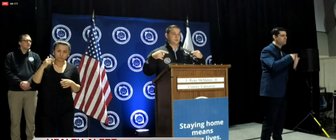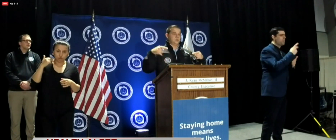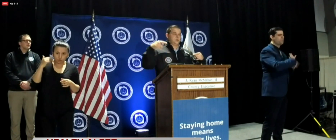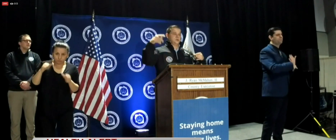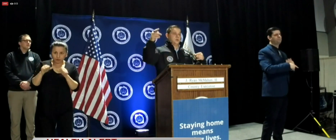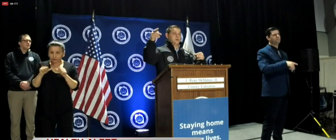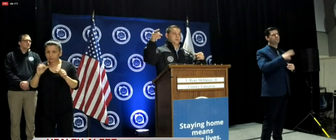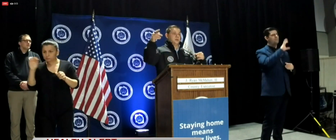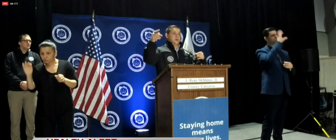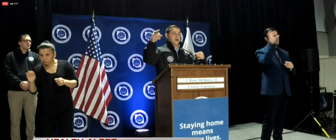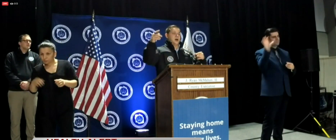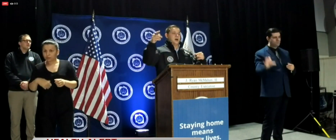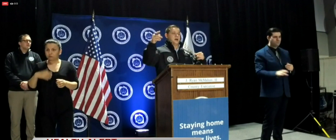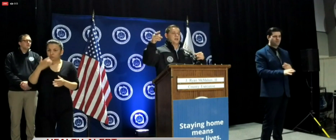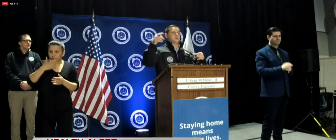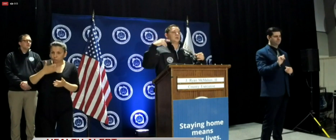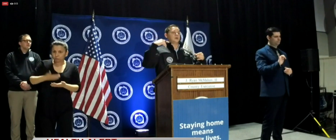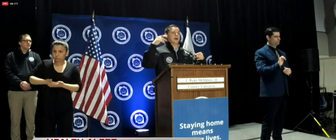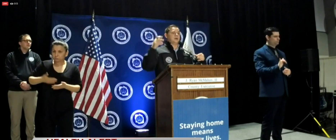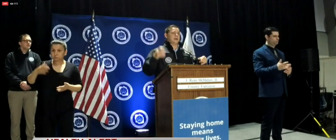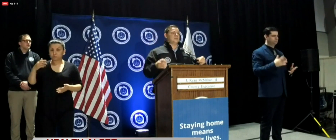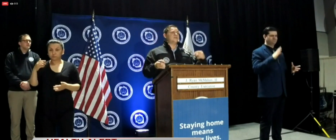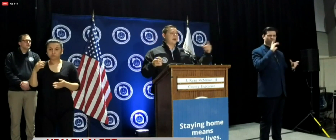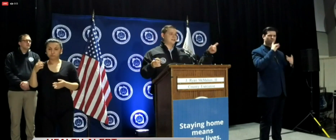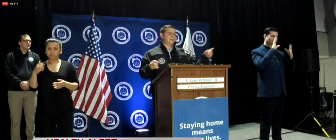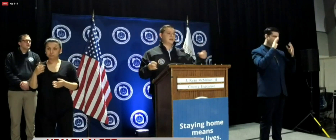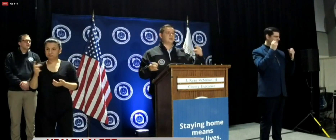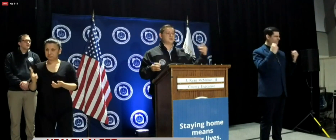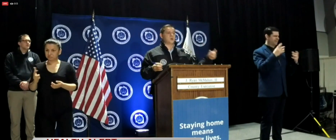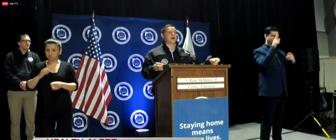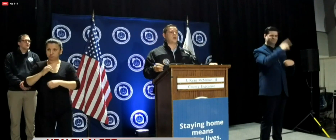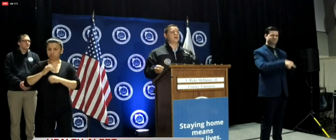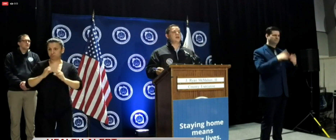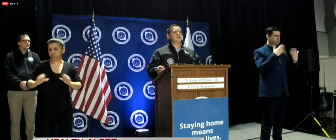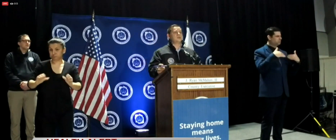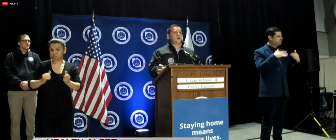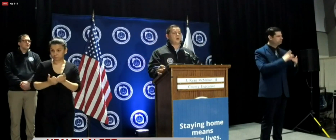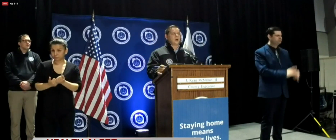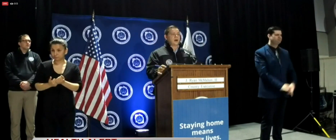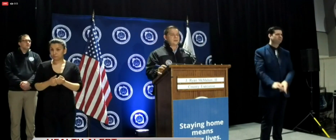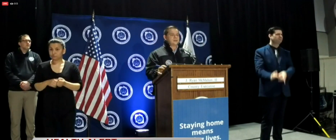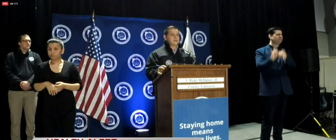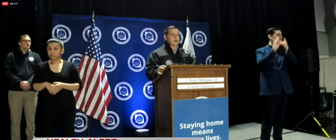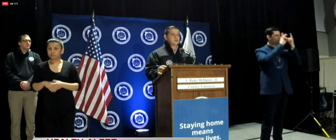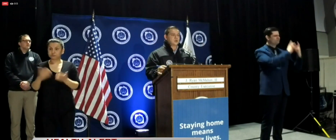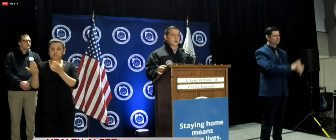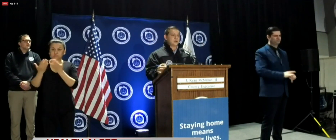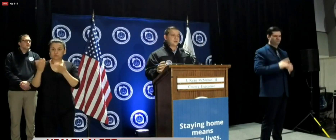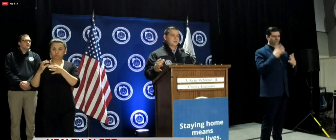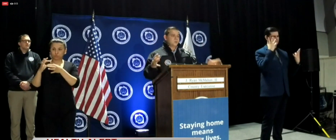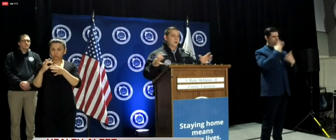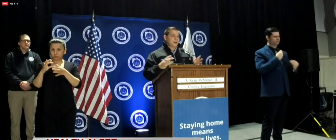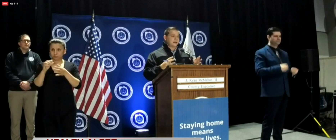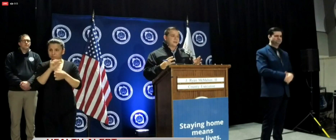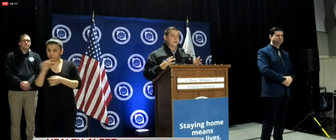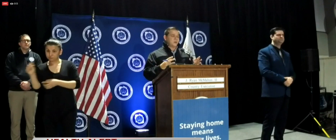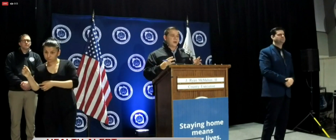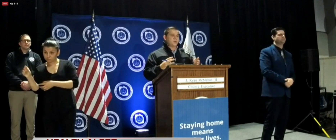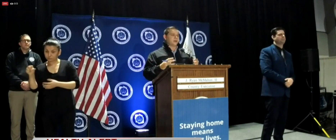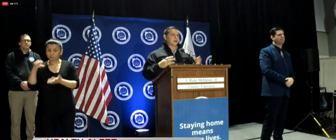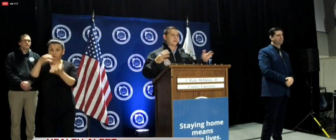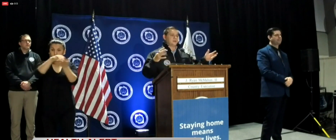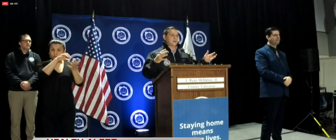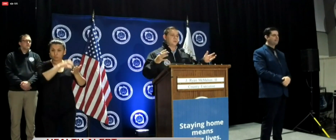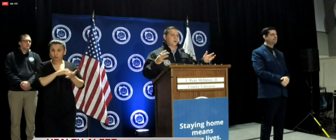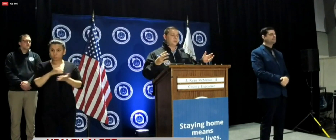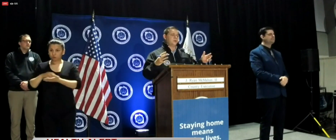of our schools with Oswego County, and I believe Madison County as well. So we're connected that way.